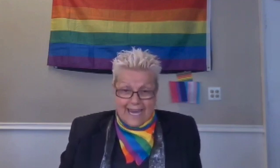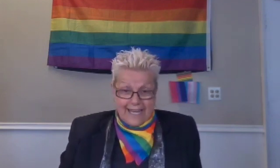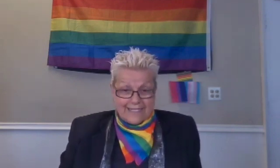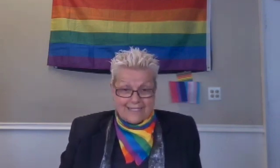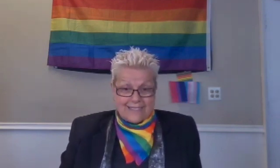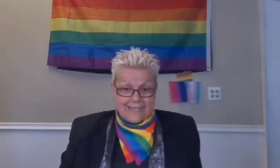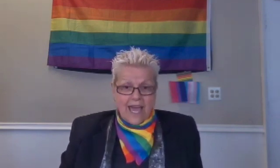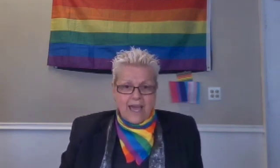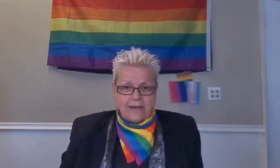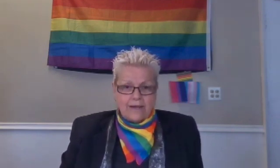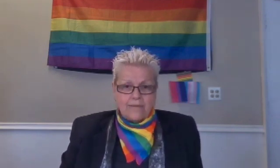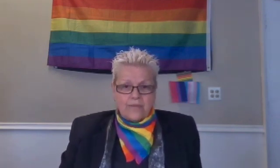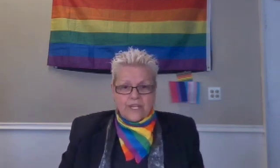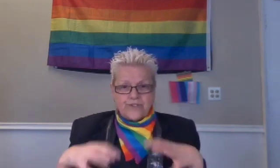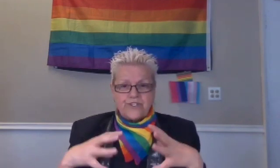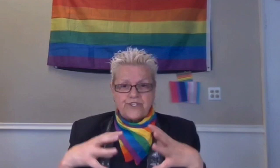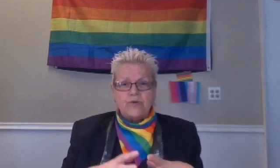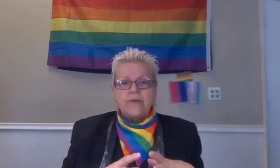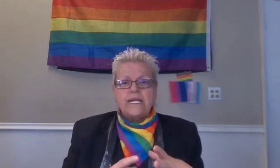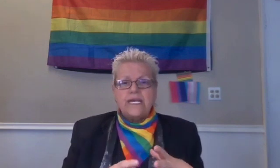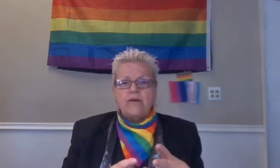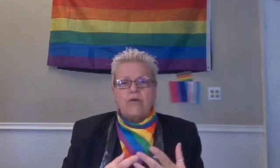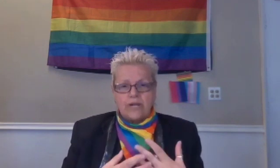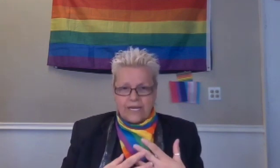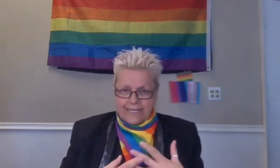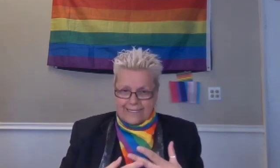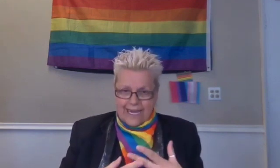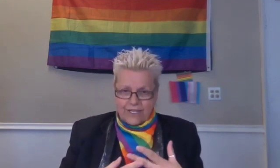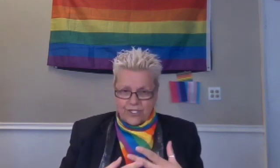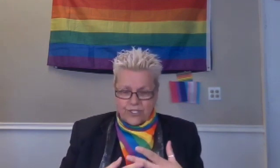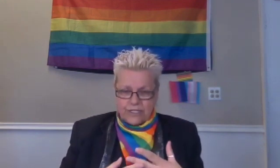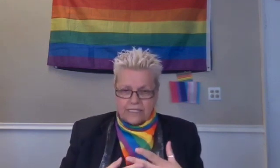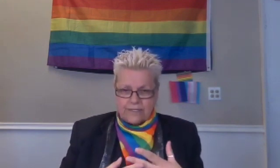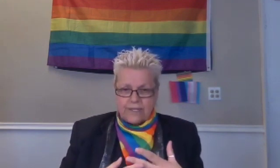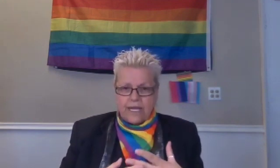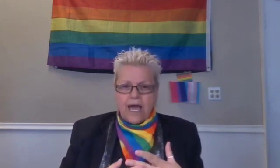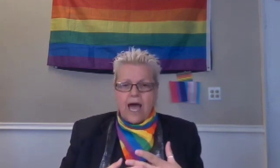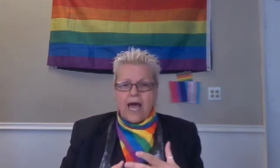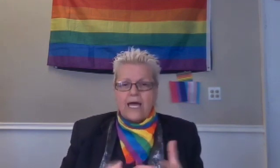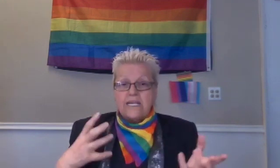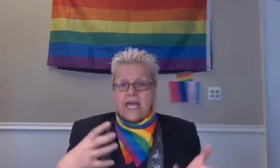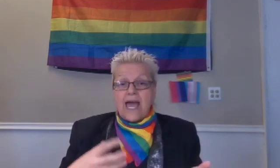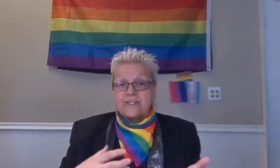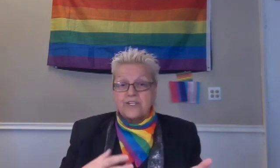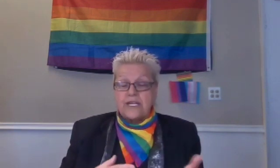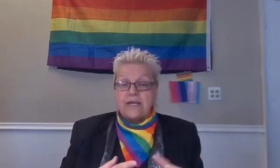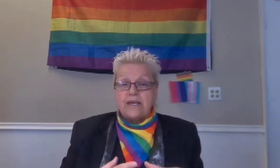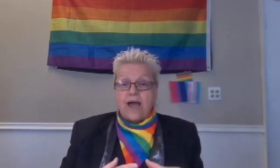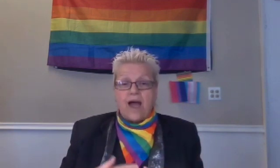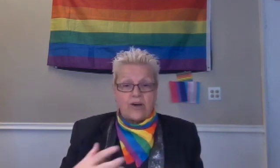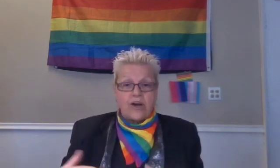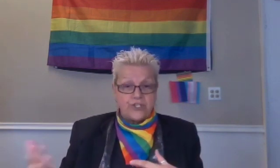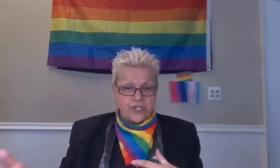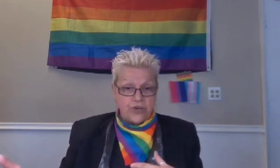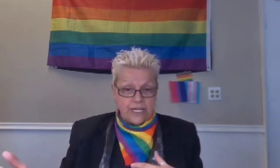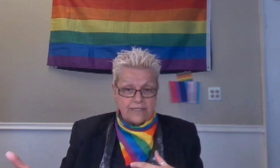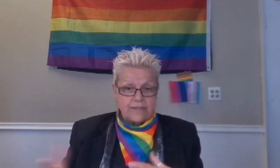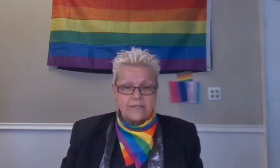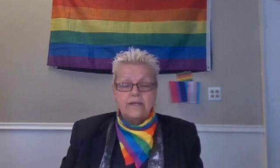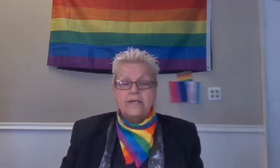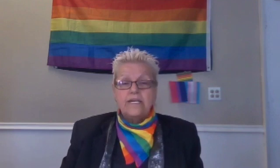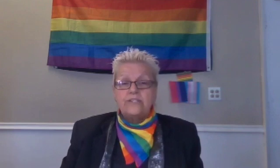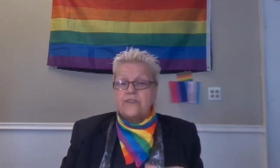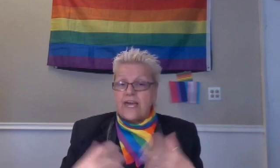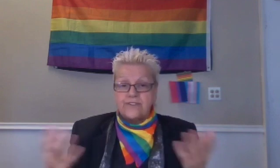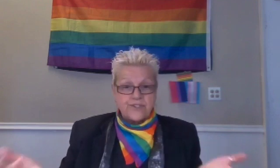really understand so many organizations actually are